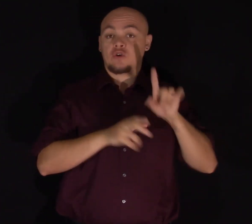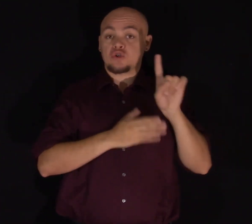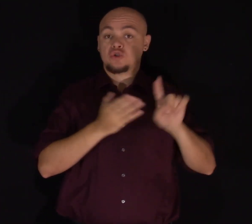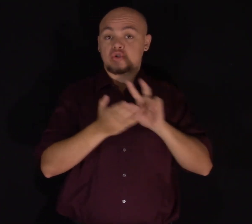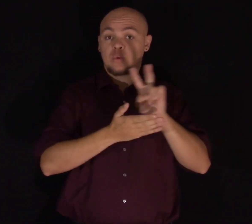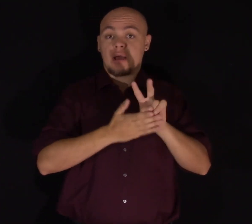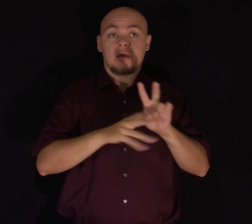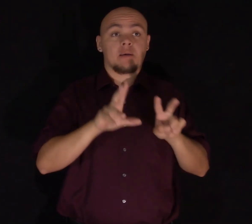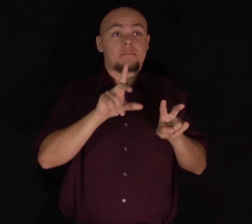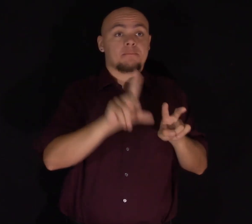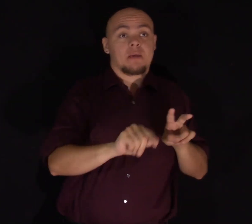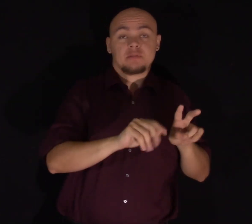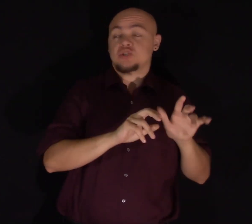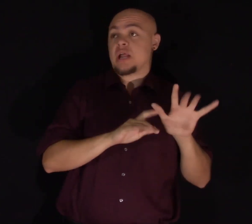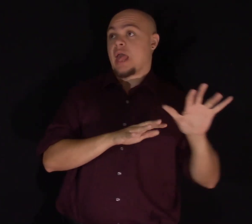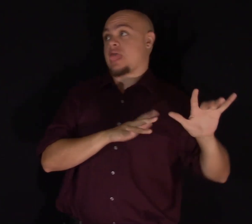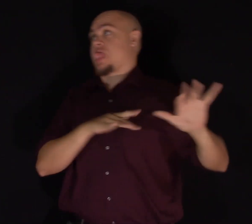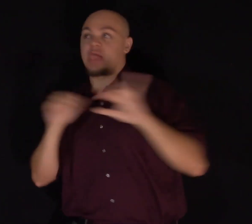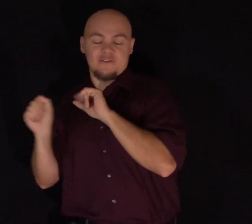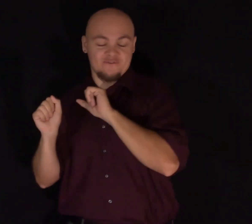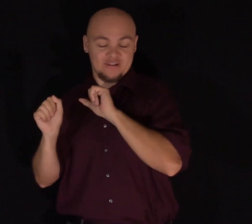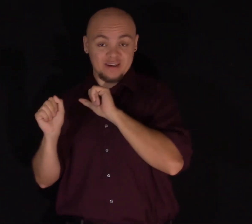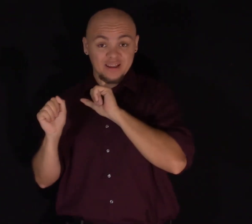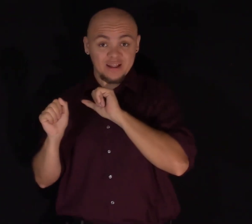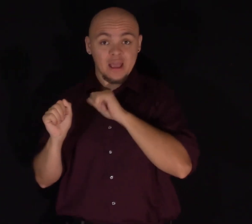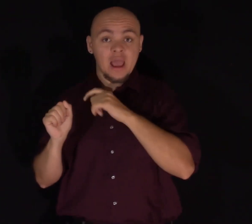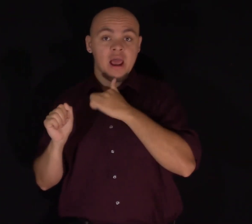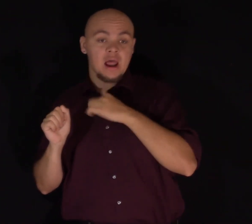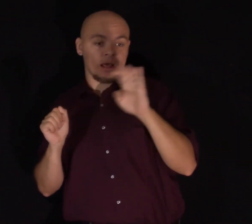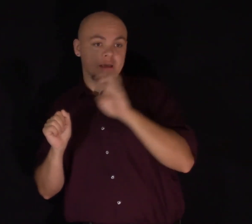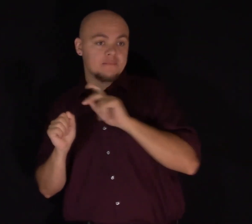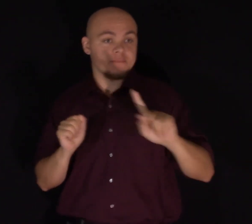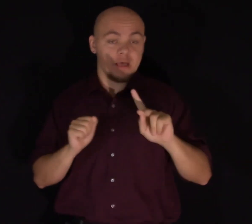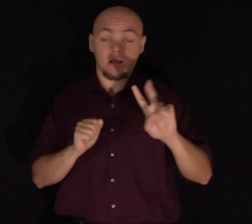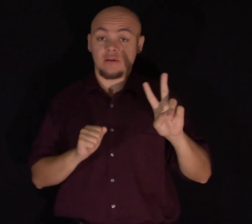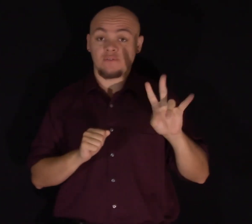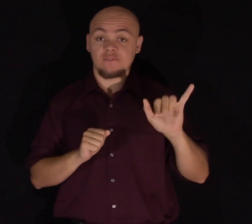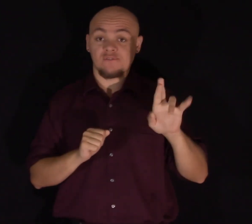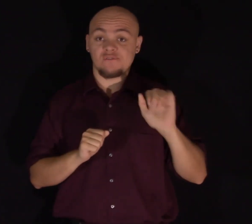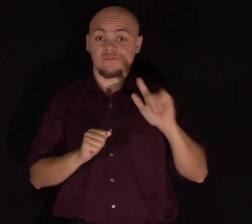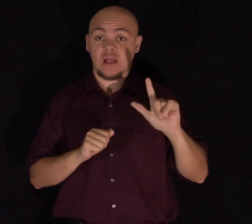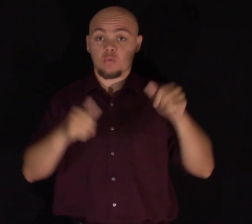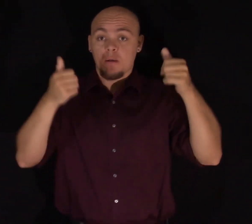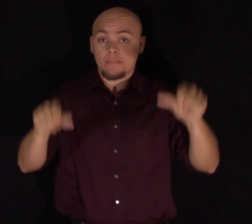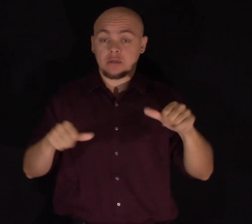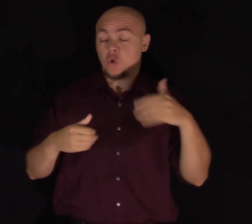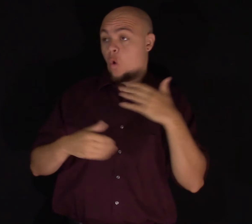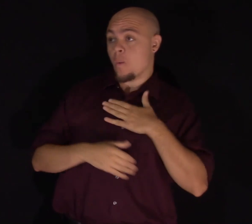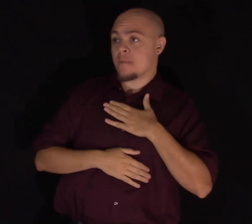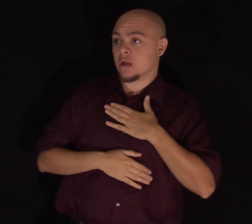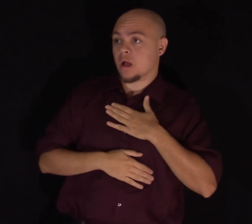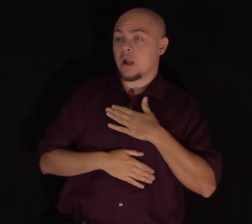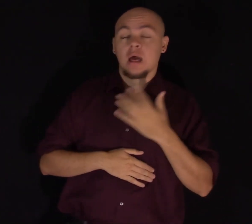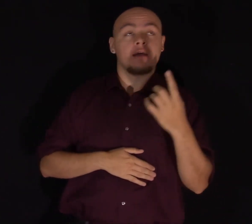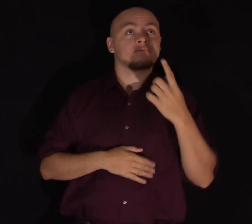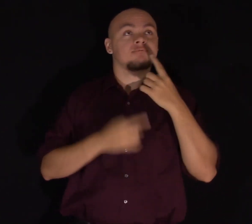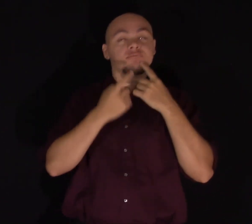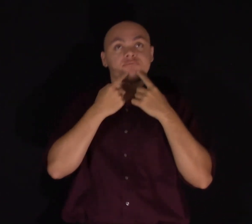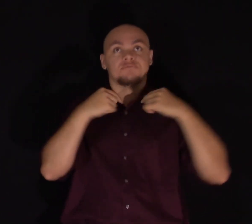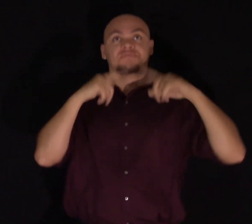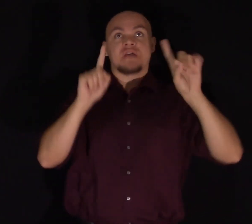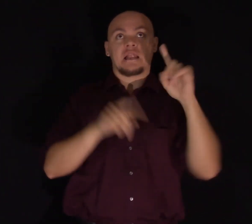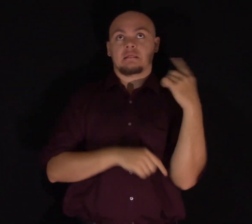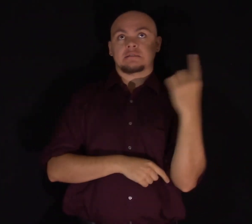publish and I ran away. And I came back to a viral post and people being like, oh my God, I'm so glad somebody finally said